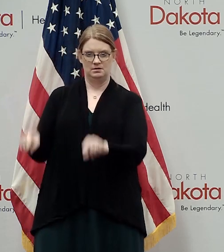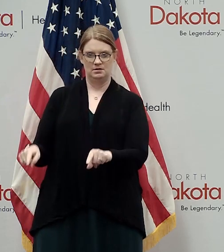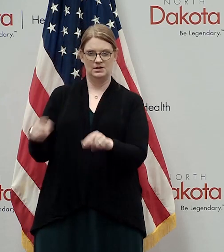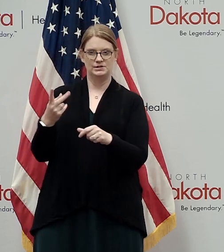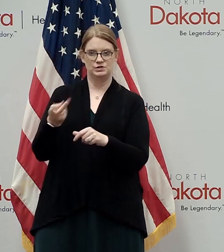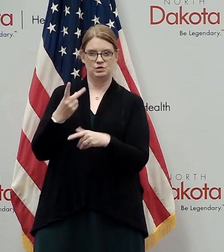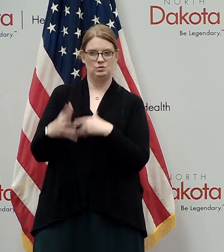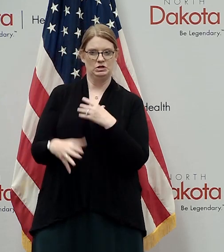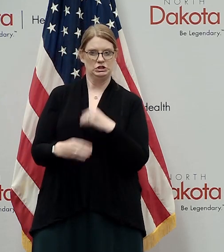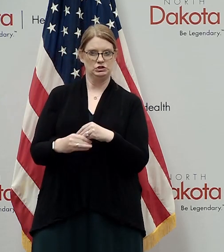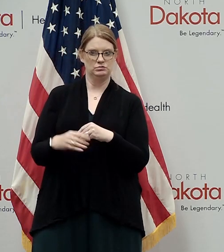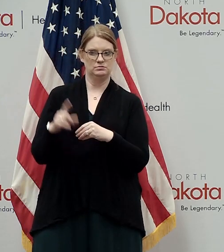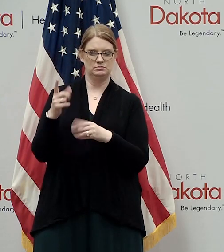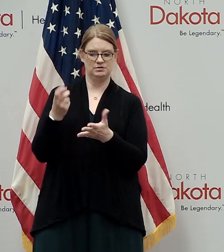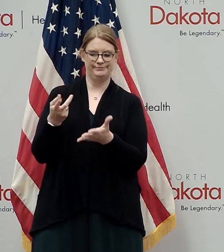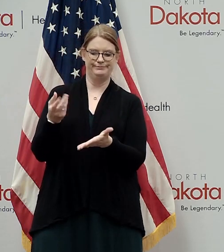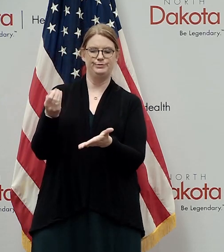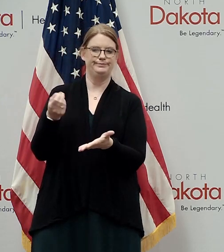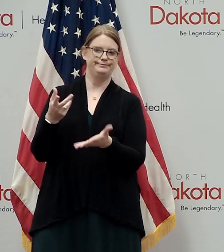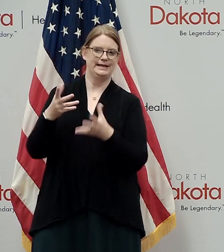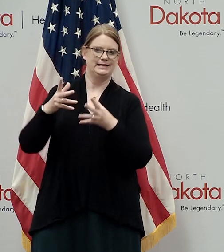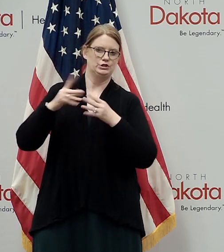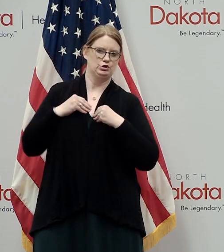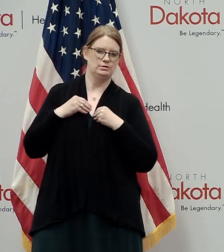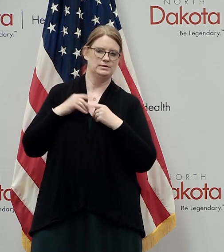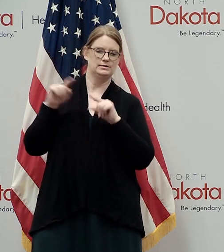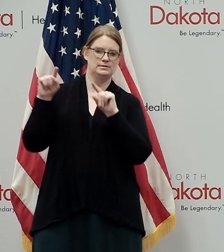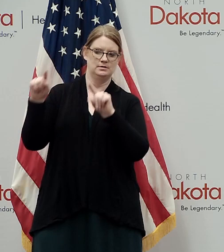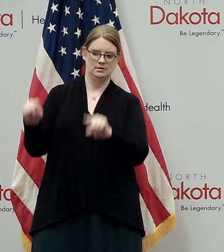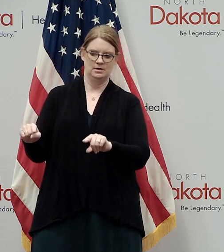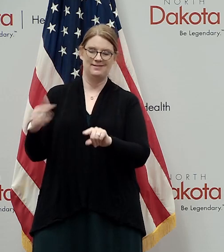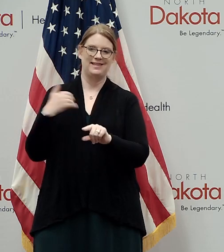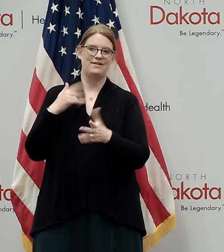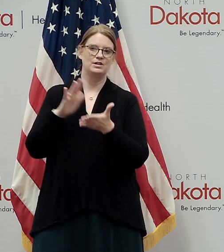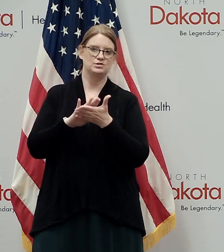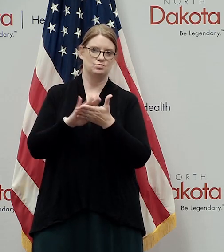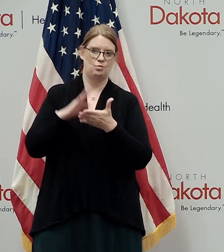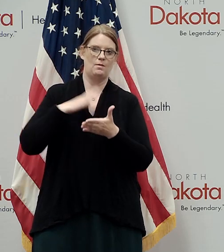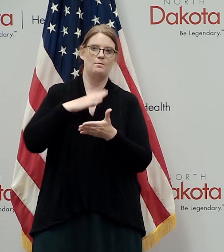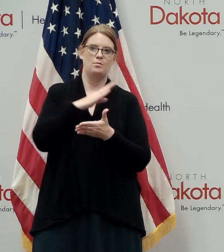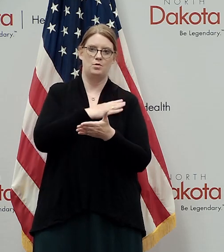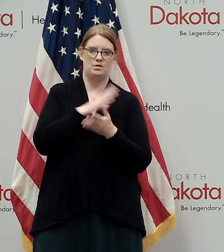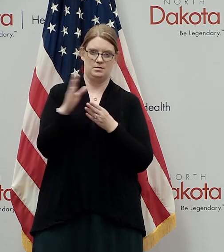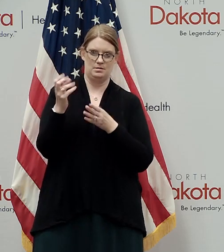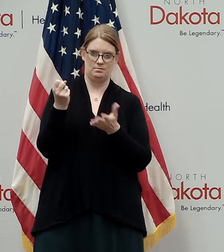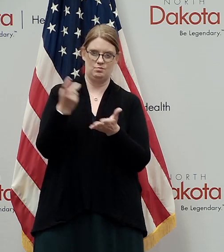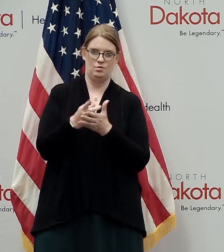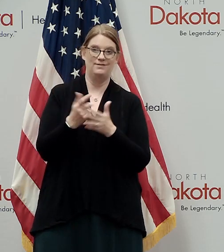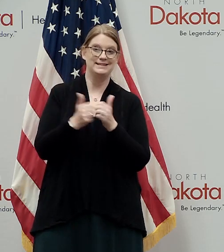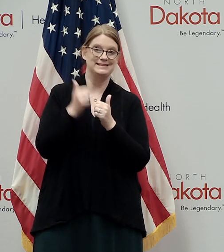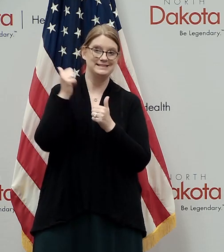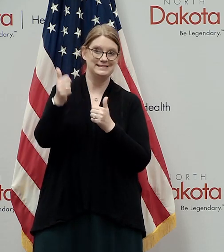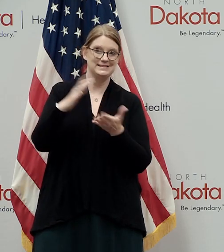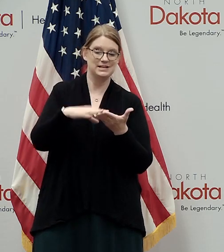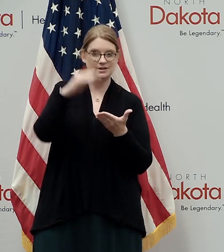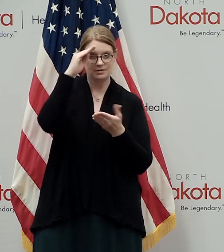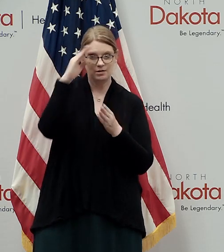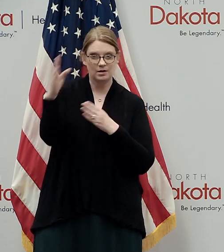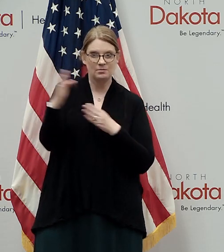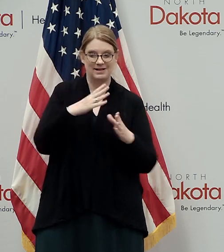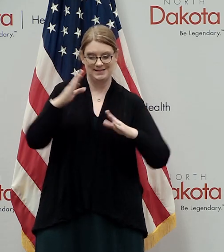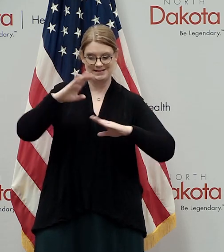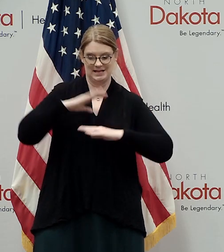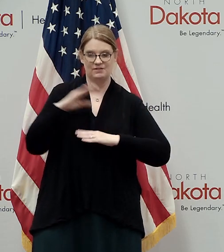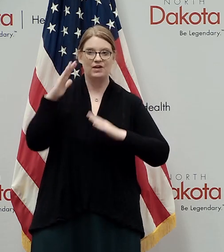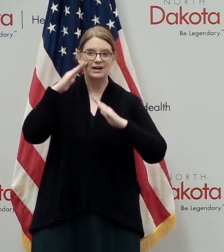that STARS process that states that they have a school board approved distance learning plan that meets all of the expectation